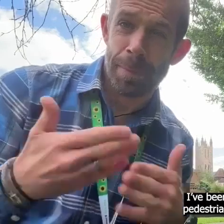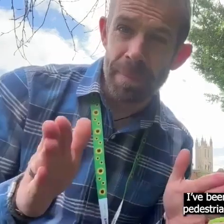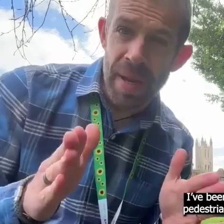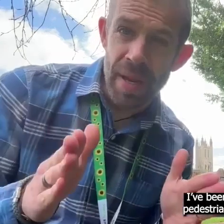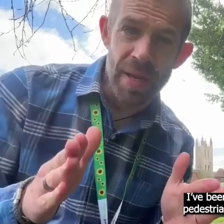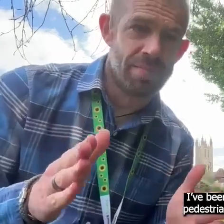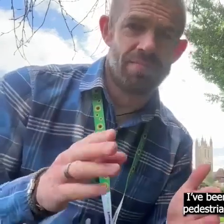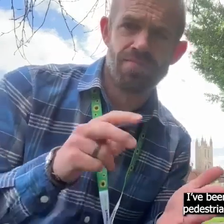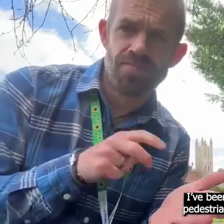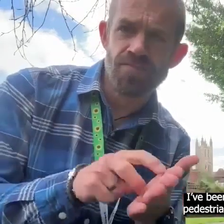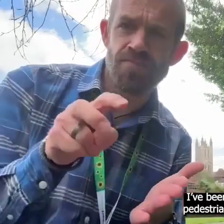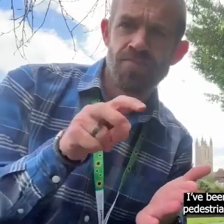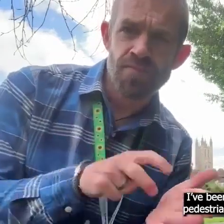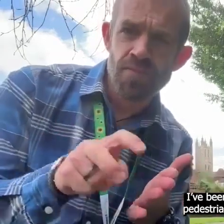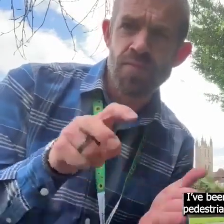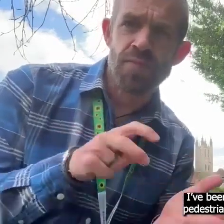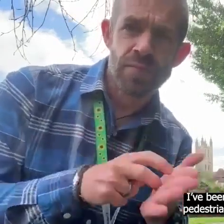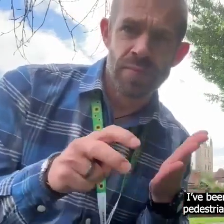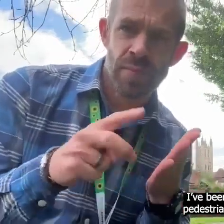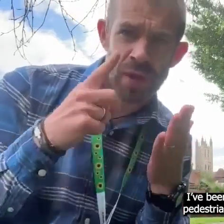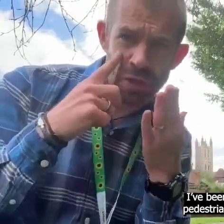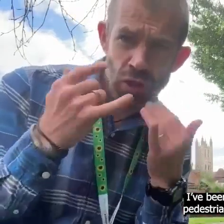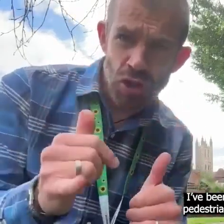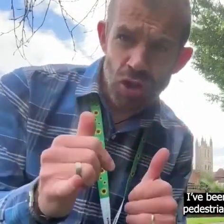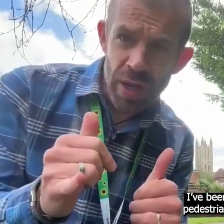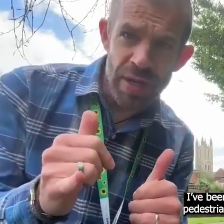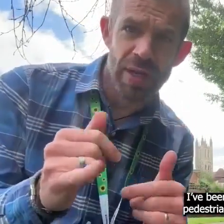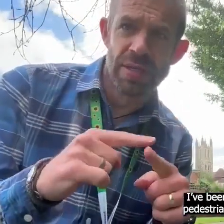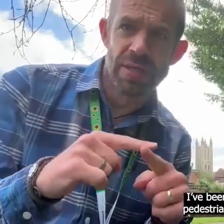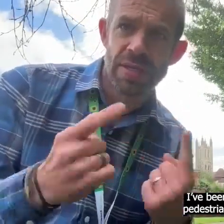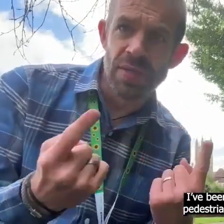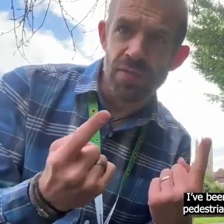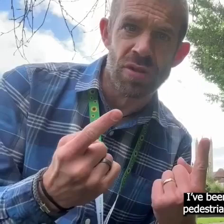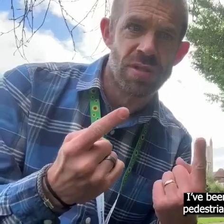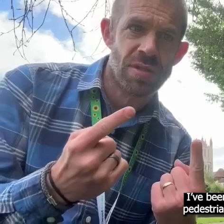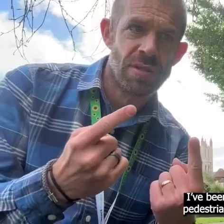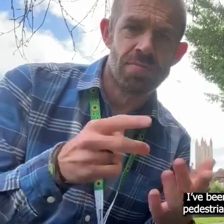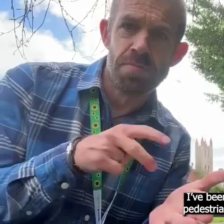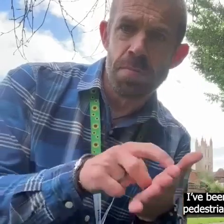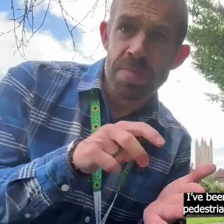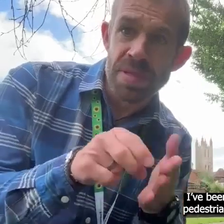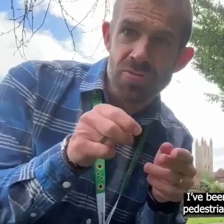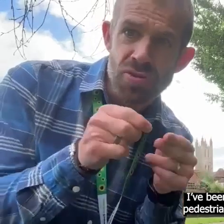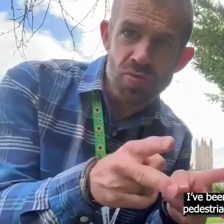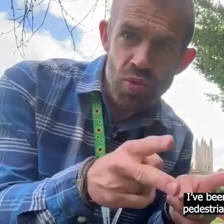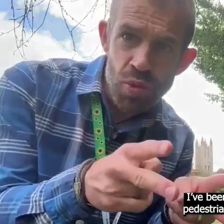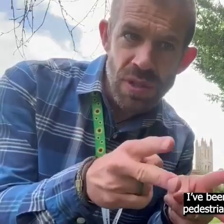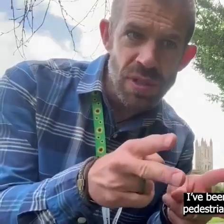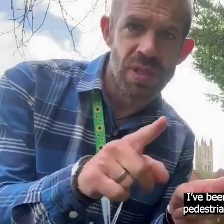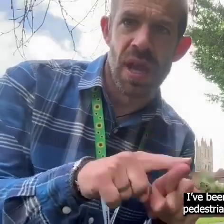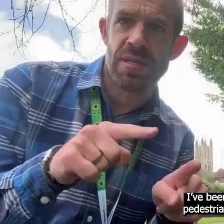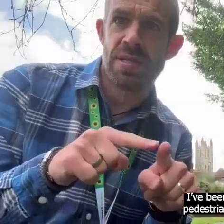I've been walking around checking different pedestrian routes and different key locations to advise the council on how to make specific